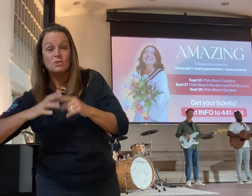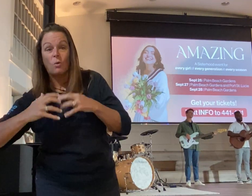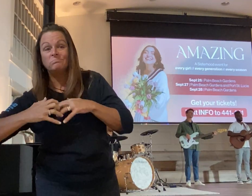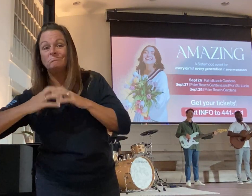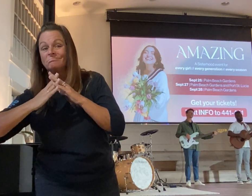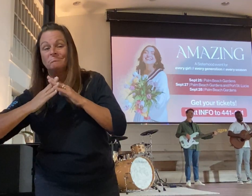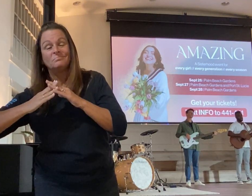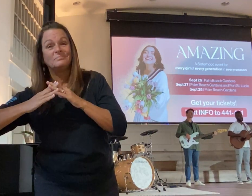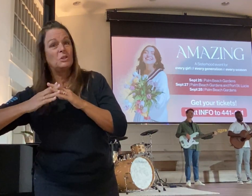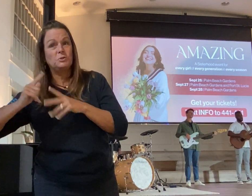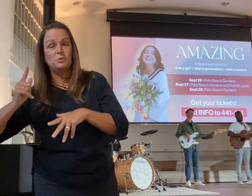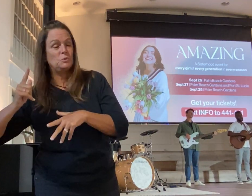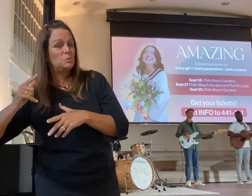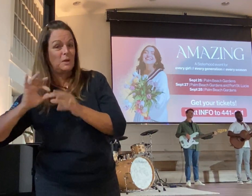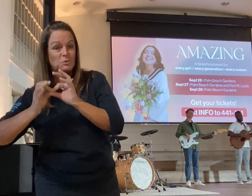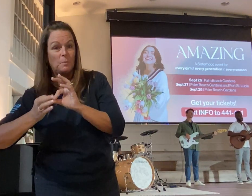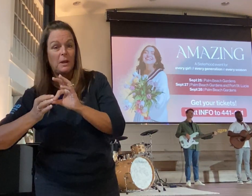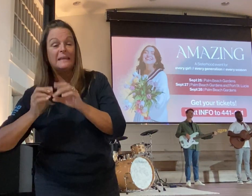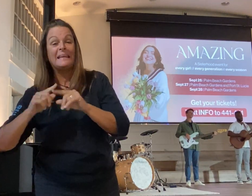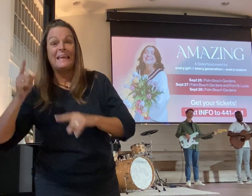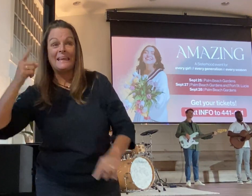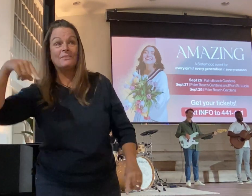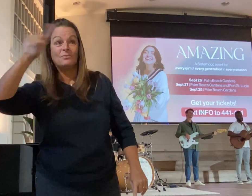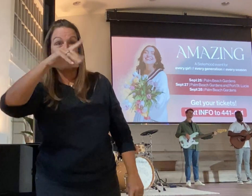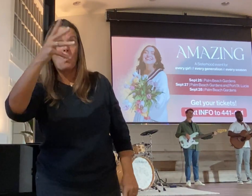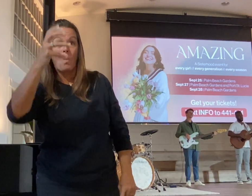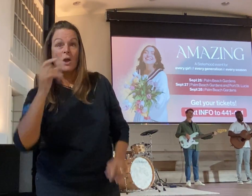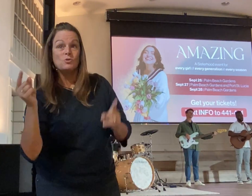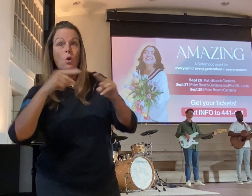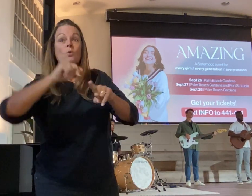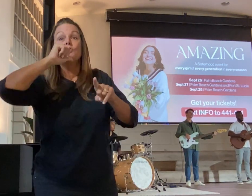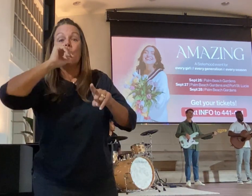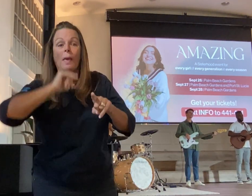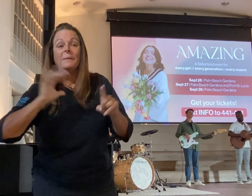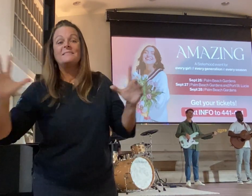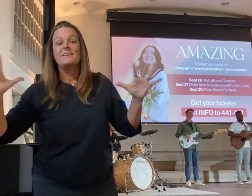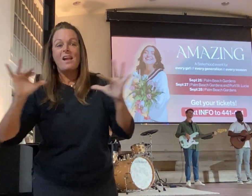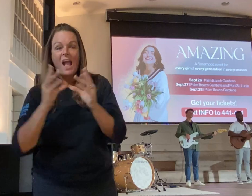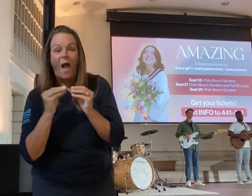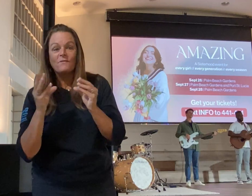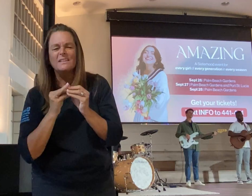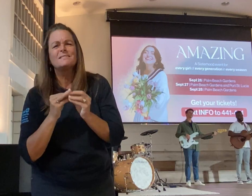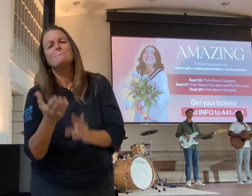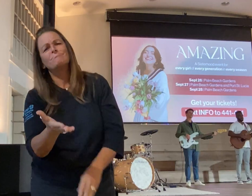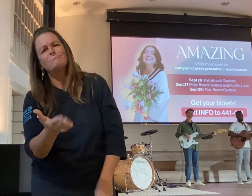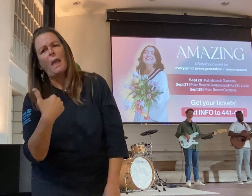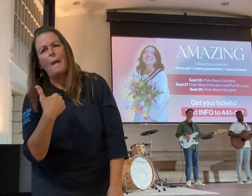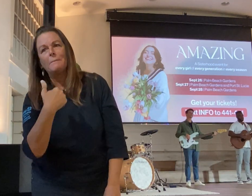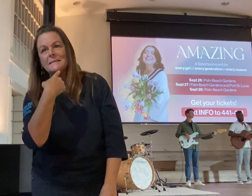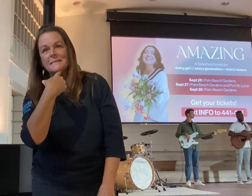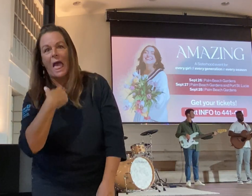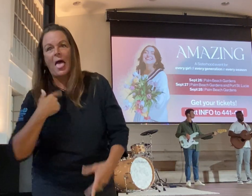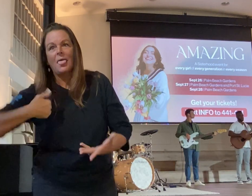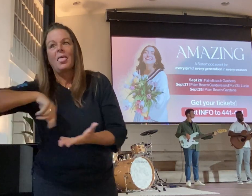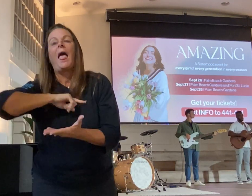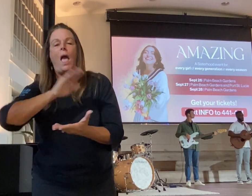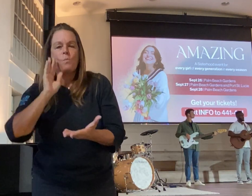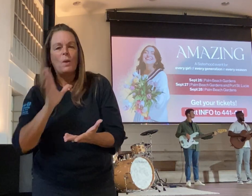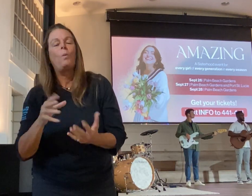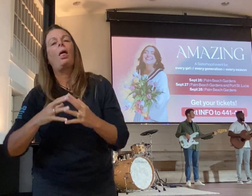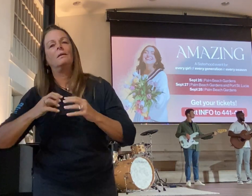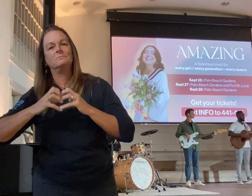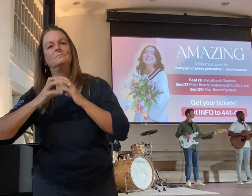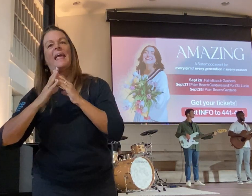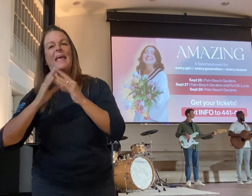isn't something to just put on your calendars. It isn't just another to-do, but it's actually going to be a place and a space where you're going to encounter the Spirit of the